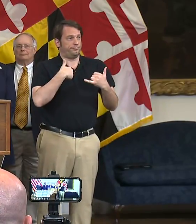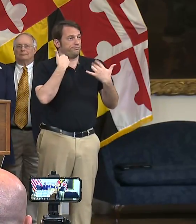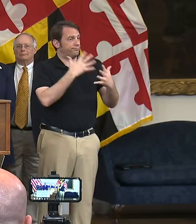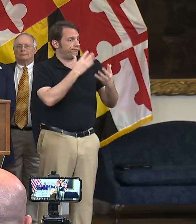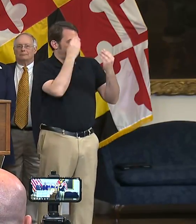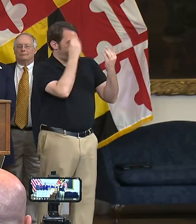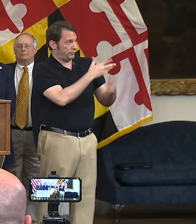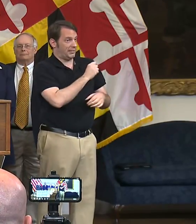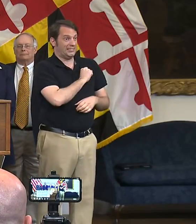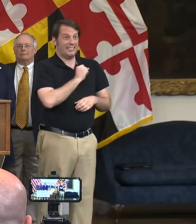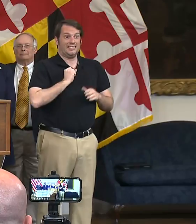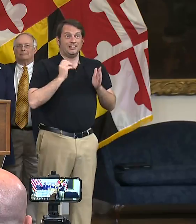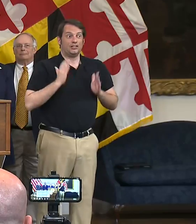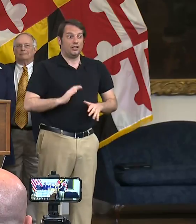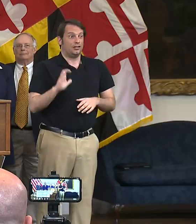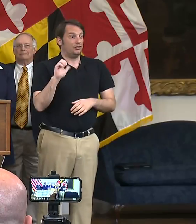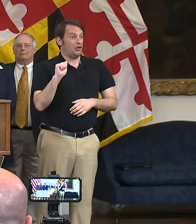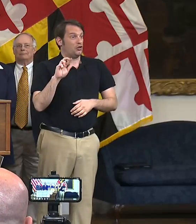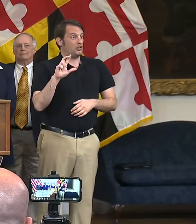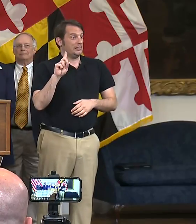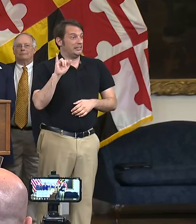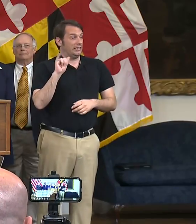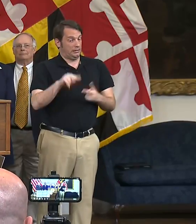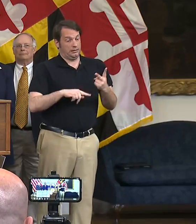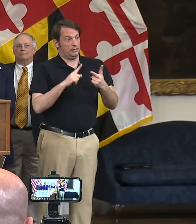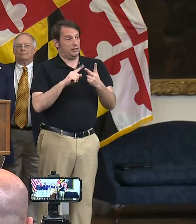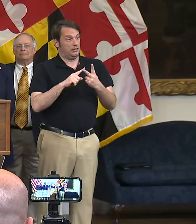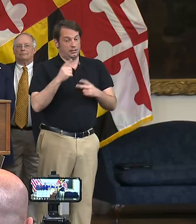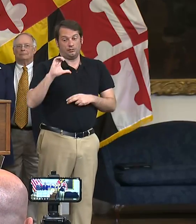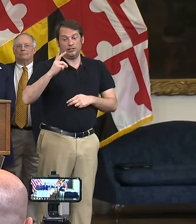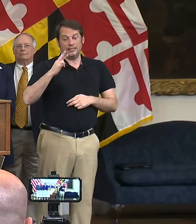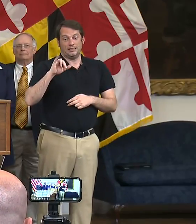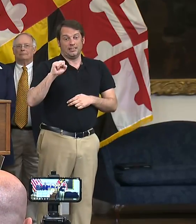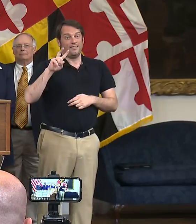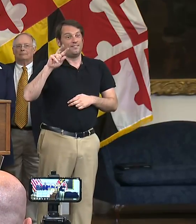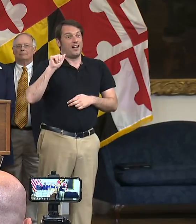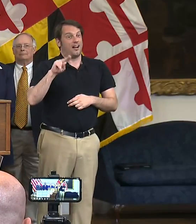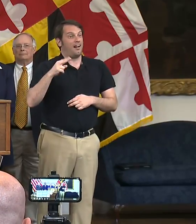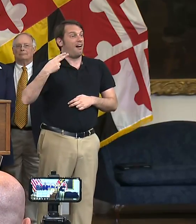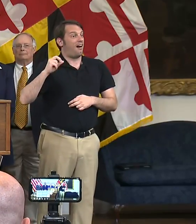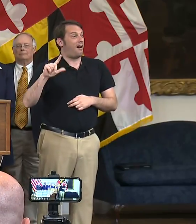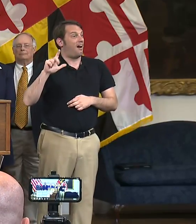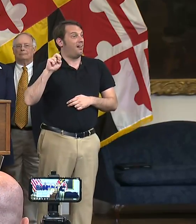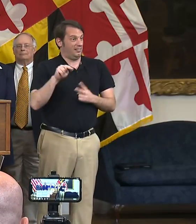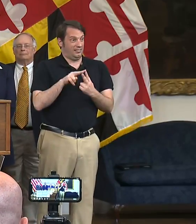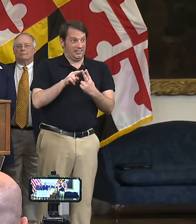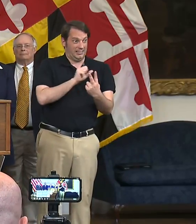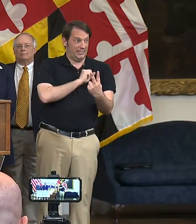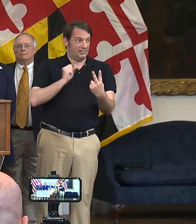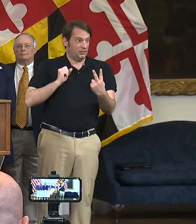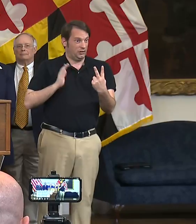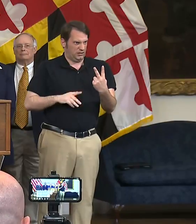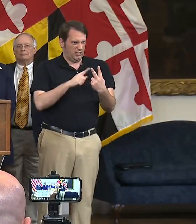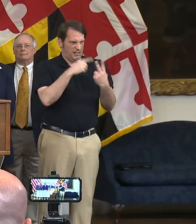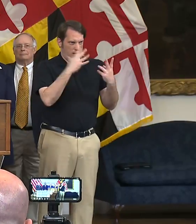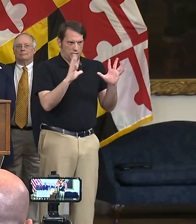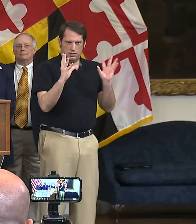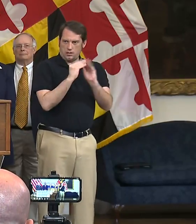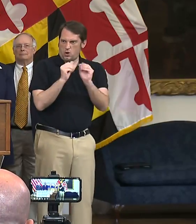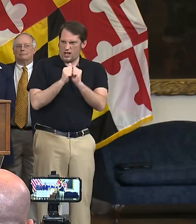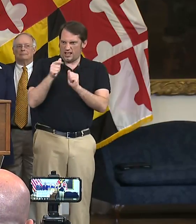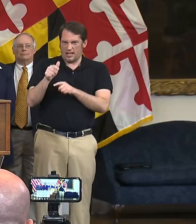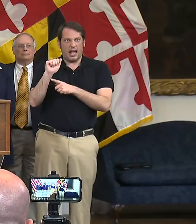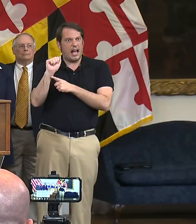Senator Chris Van Hollen, and I met with House Speaker Adrian Jones and Senate President Bill Ferguson, and I want to